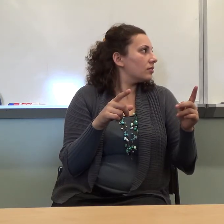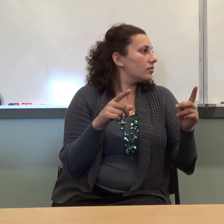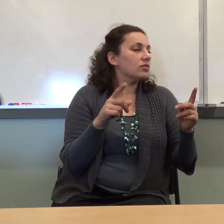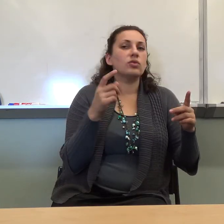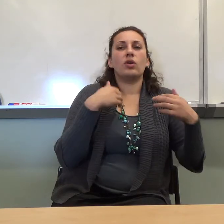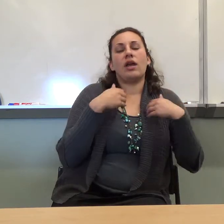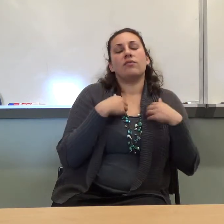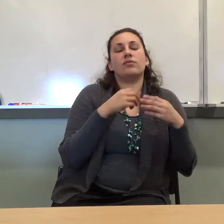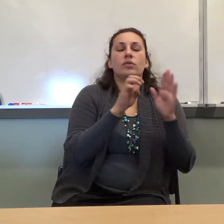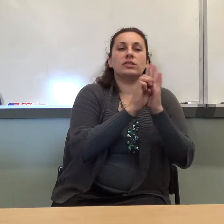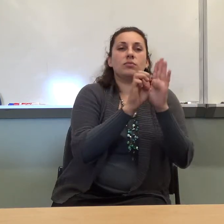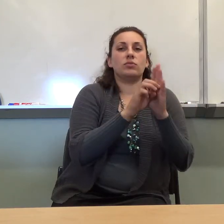475